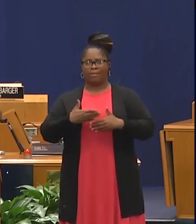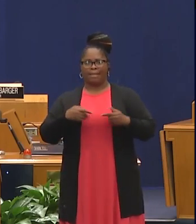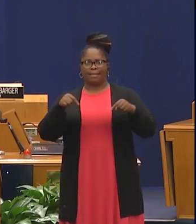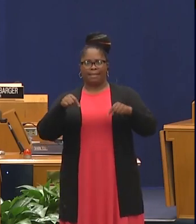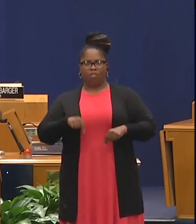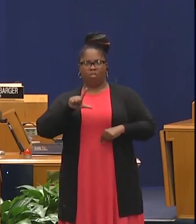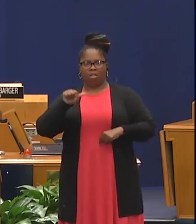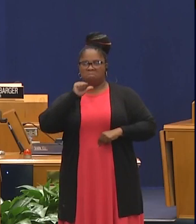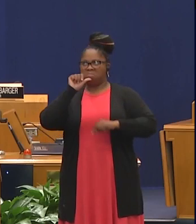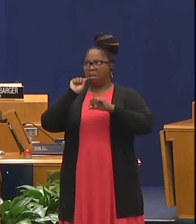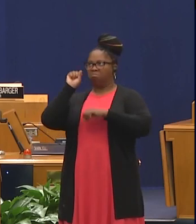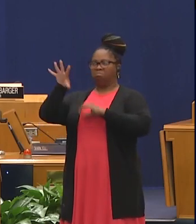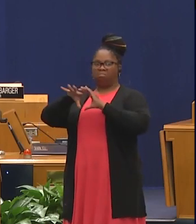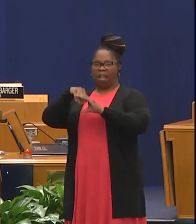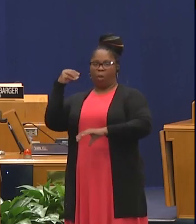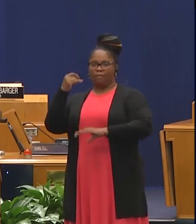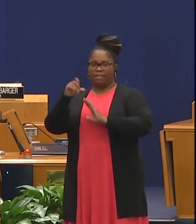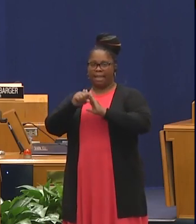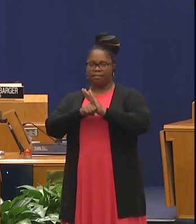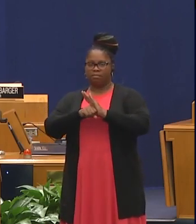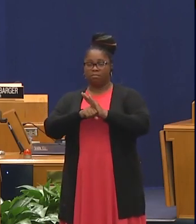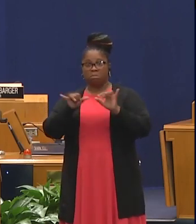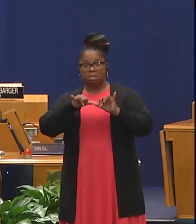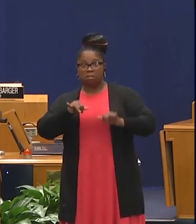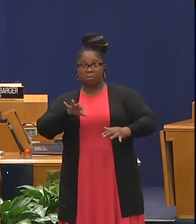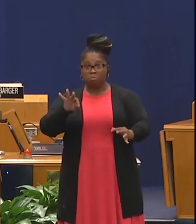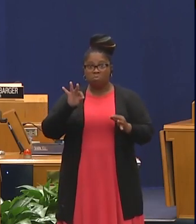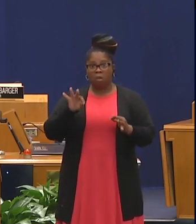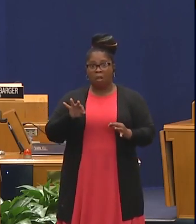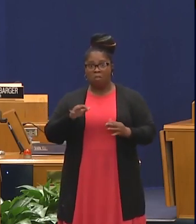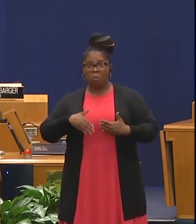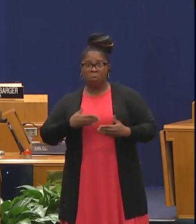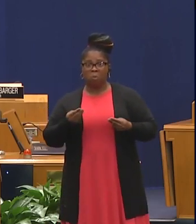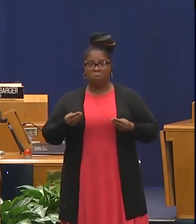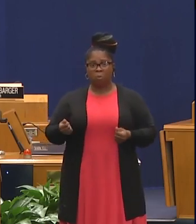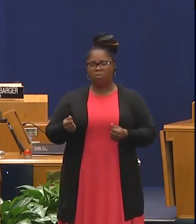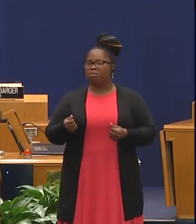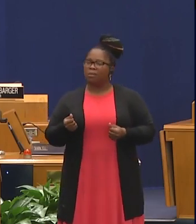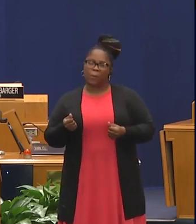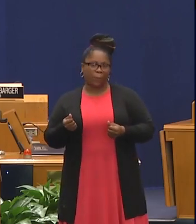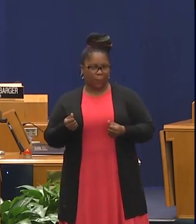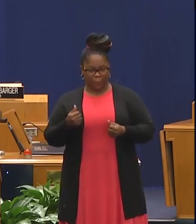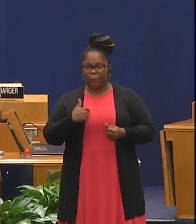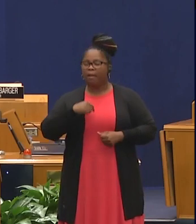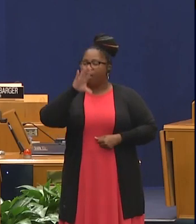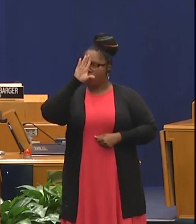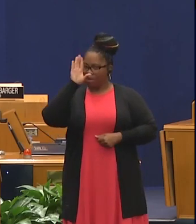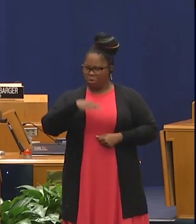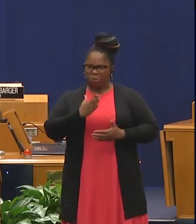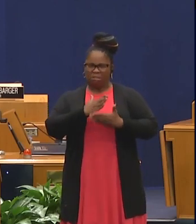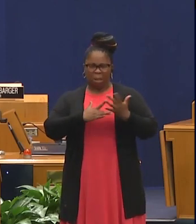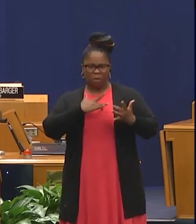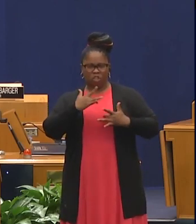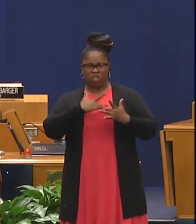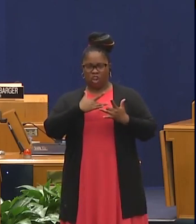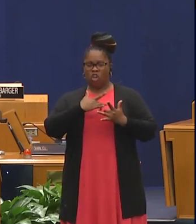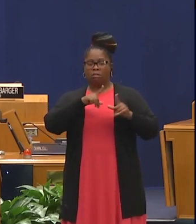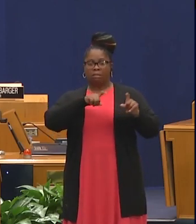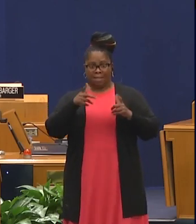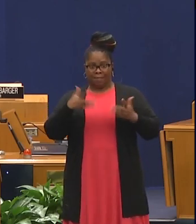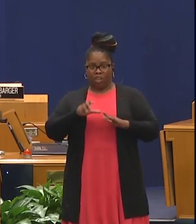area. It's not a perfect system. I understand that there are some concerns around the turnaround time, and it has been a little bit